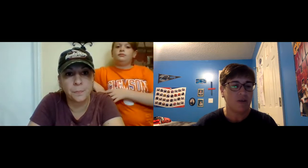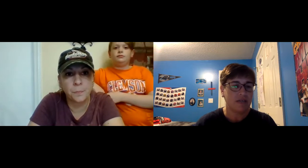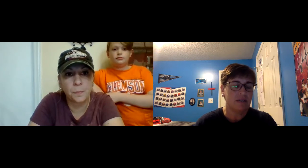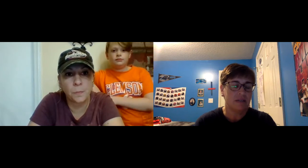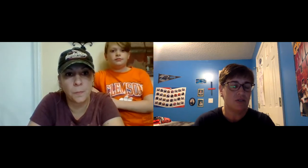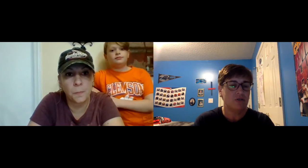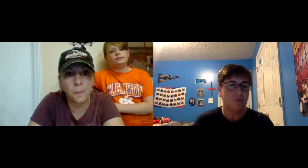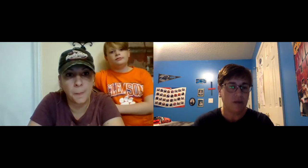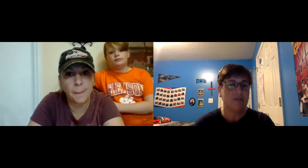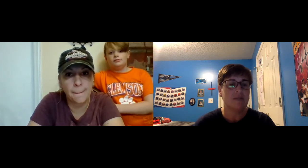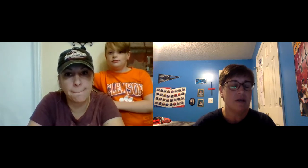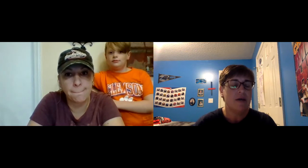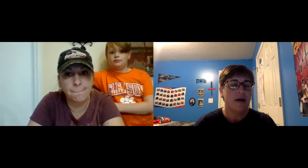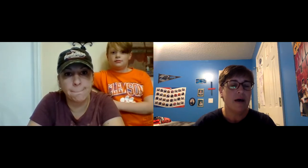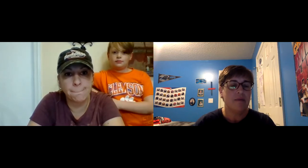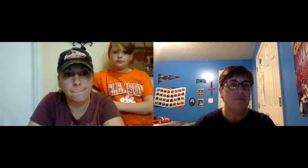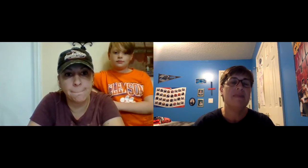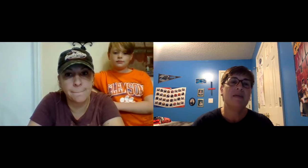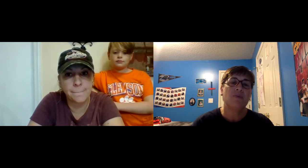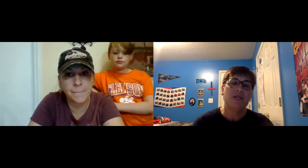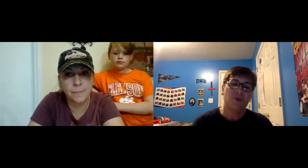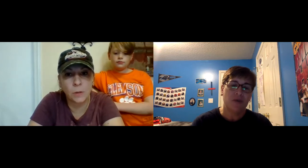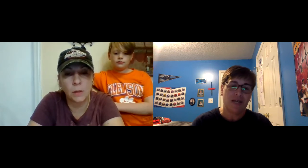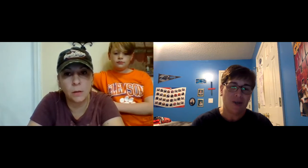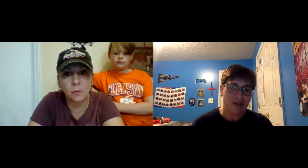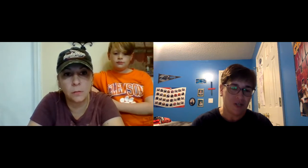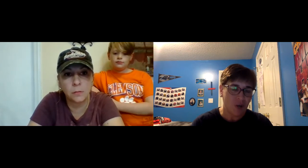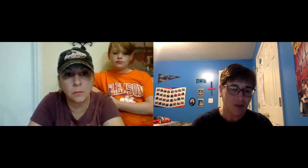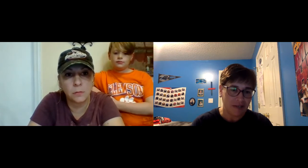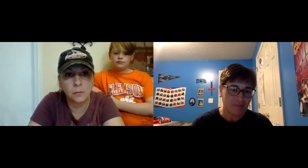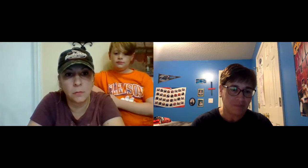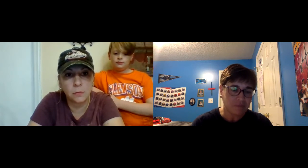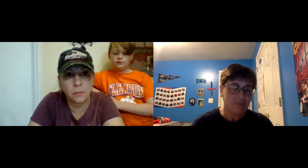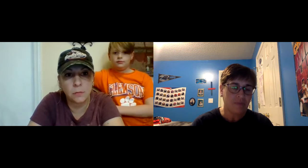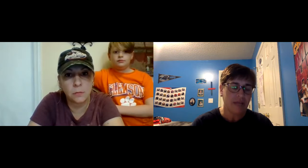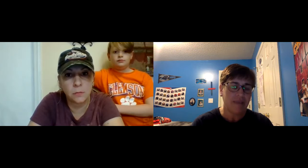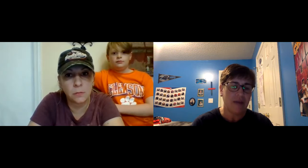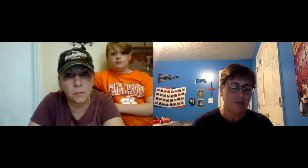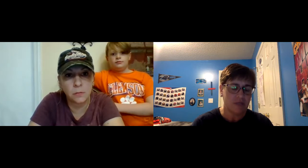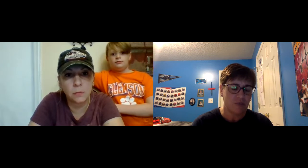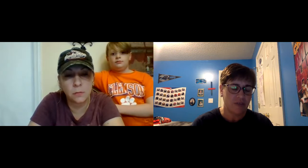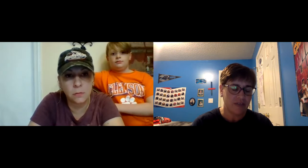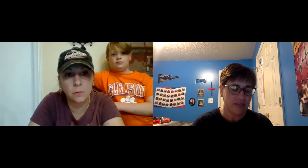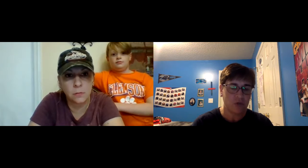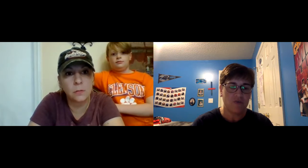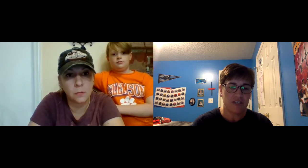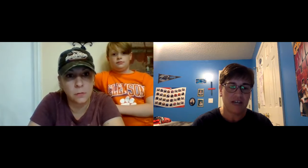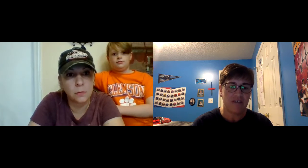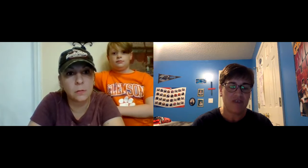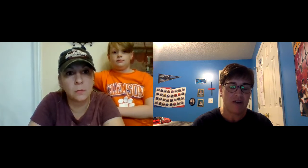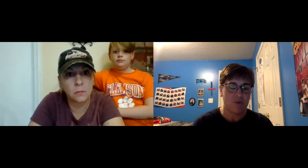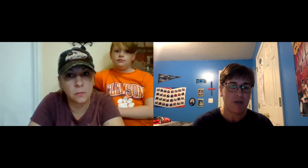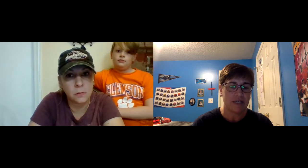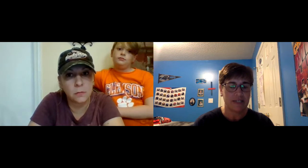depends on where the student was. But then preschool, I taught in Charlotte. And that was with the School for the